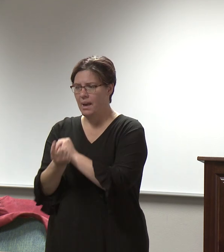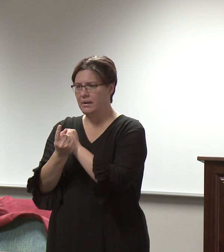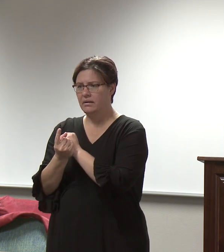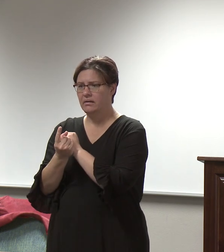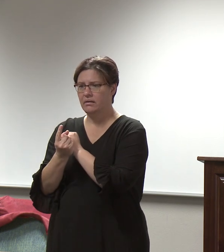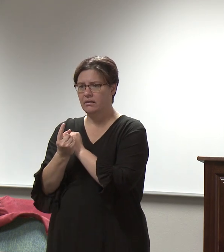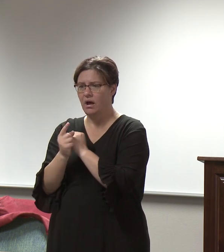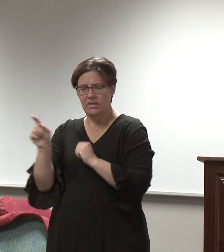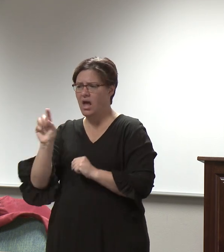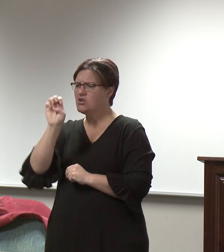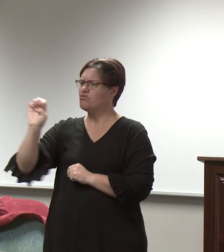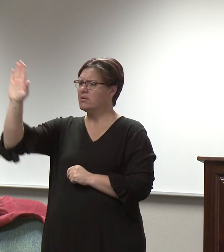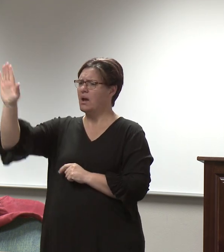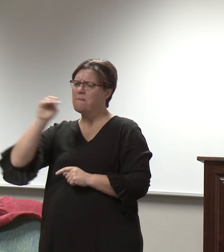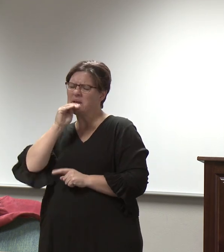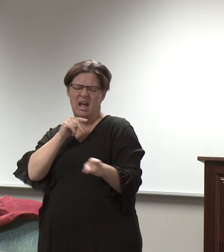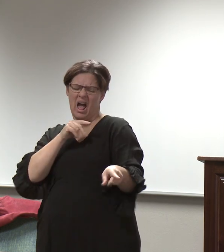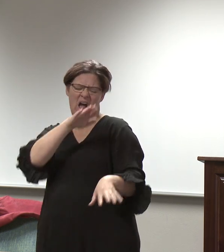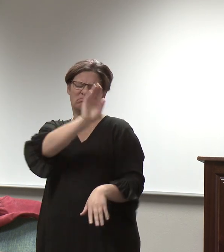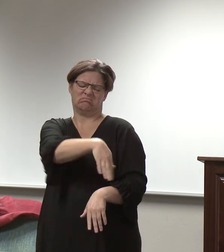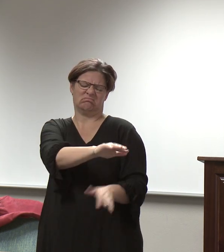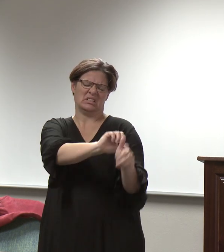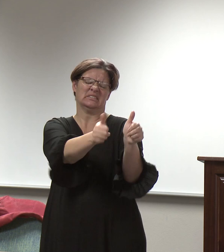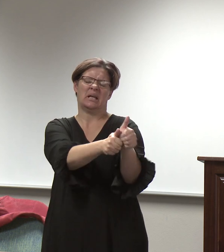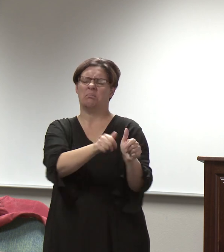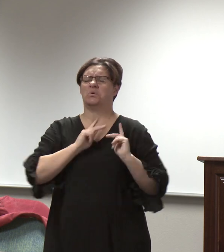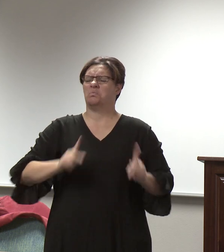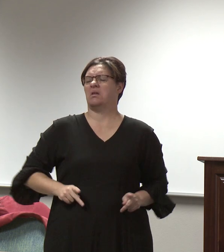But they are not European. They are not really human. They're subhuman.